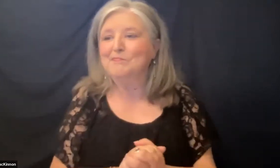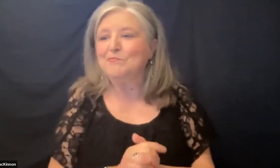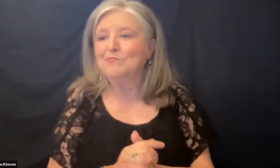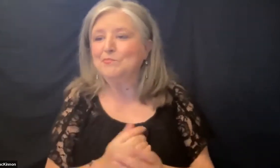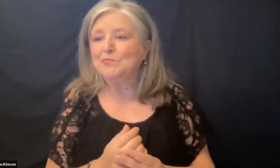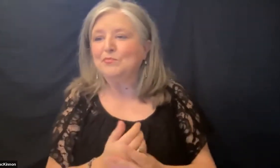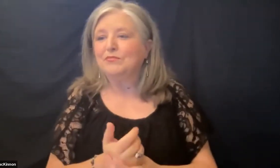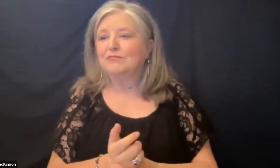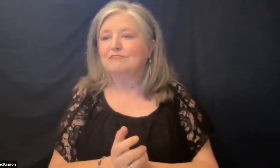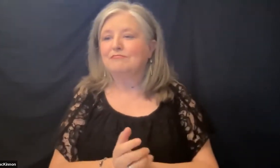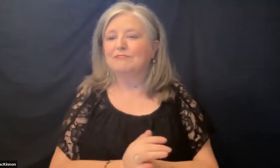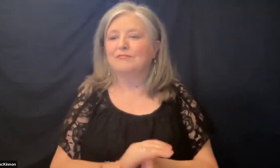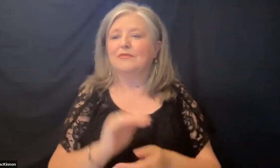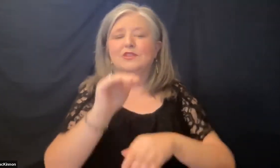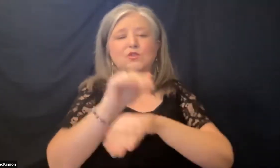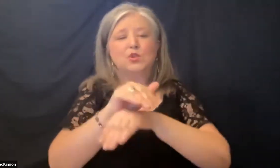Thanks to both of them.